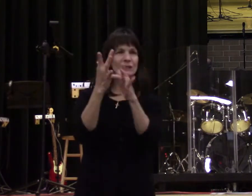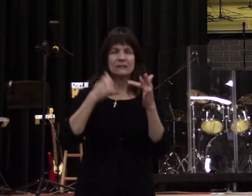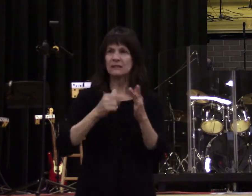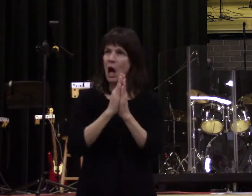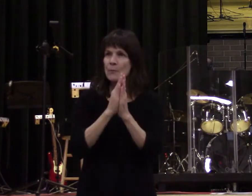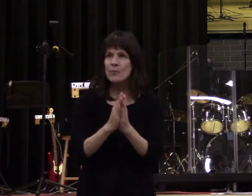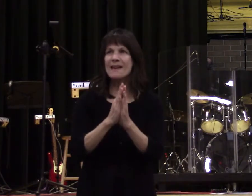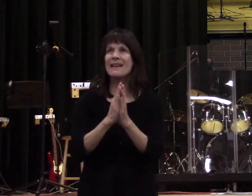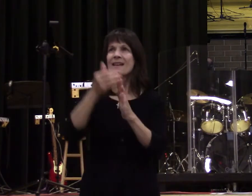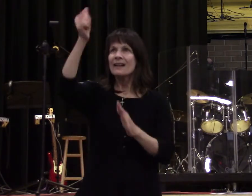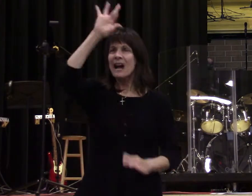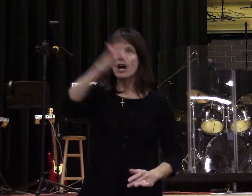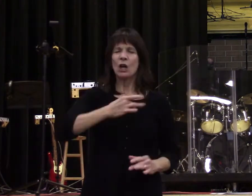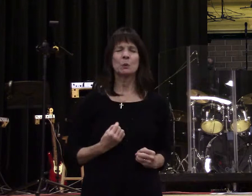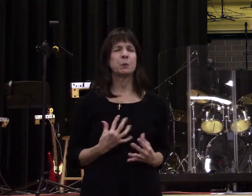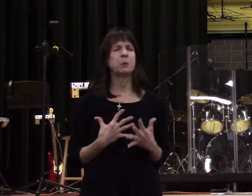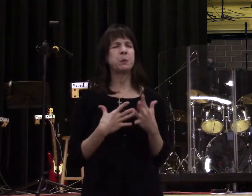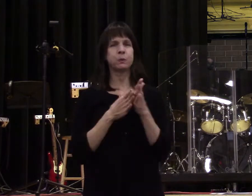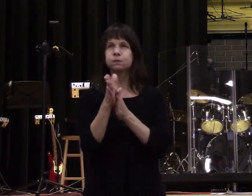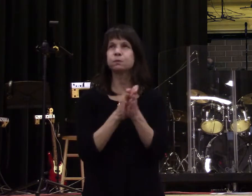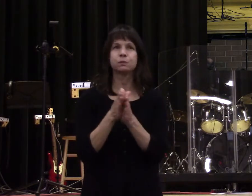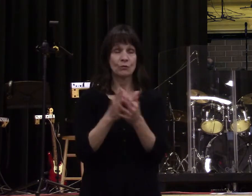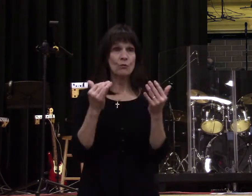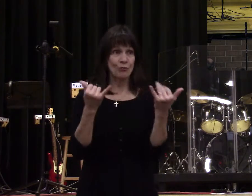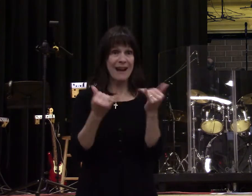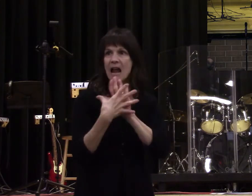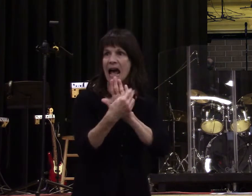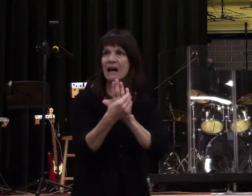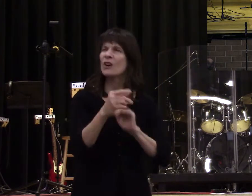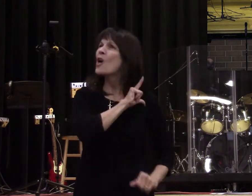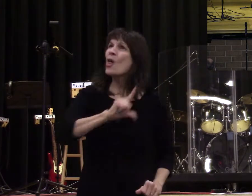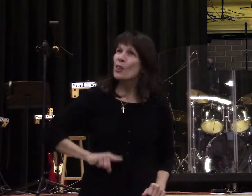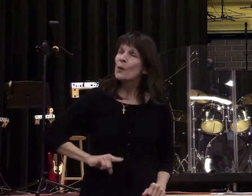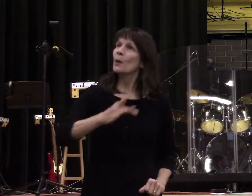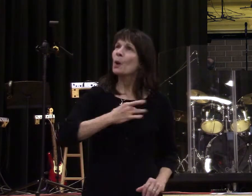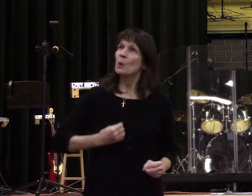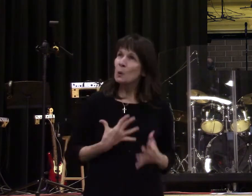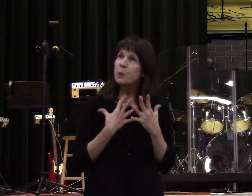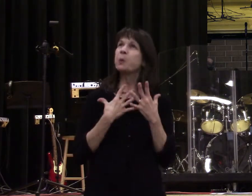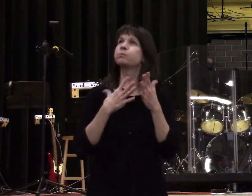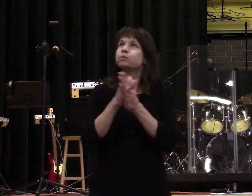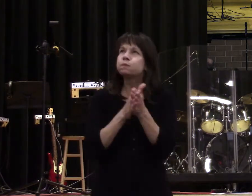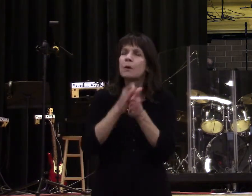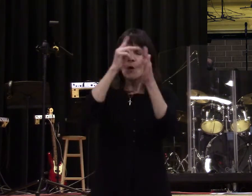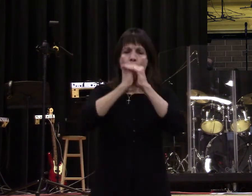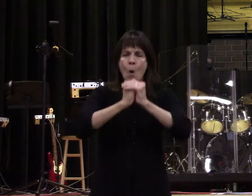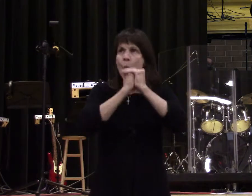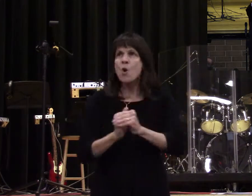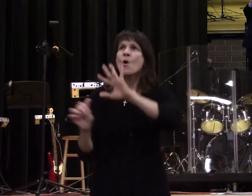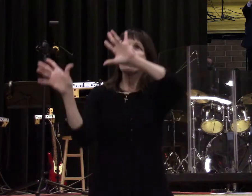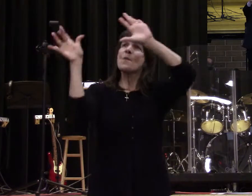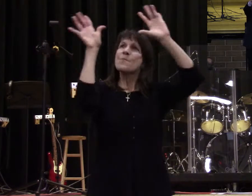would stir your heart. Just say, Lord, stir me to worship. Lord, stir me to praise. Lord, stir me to give